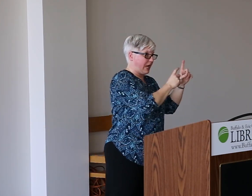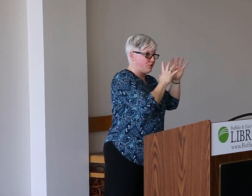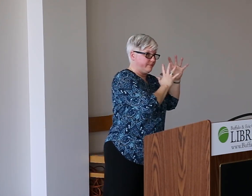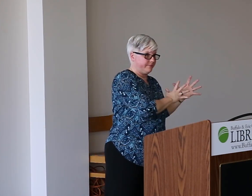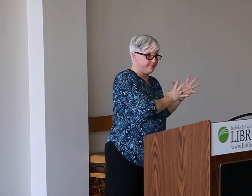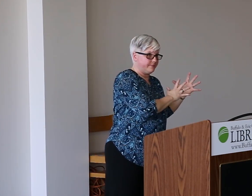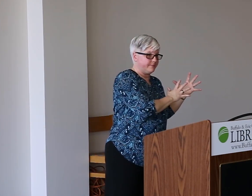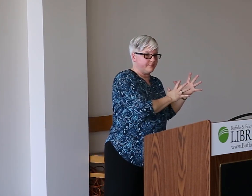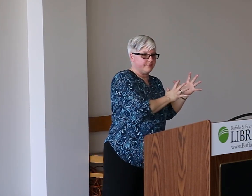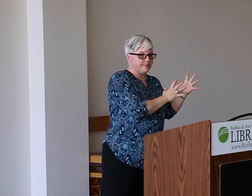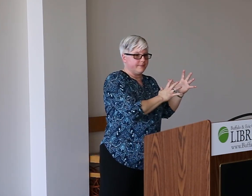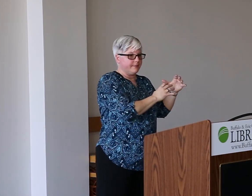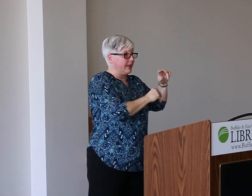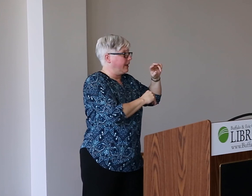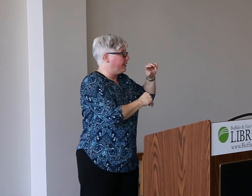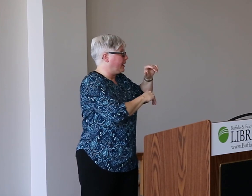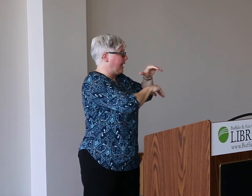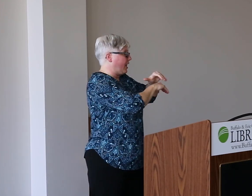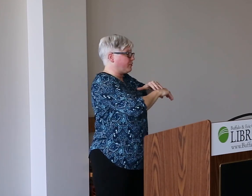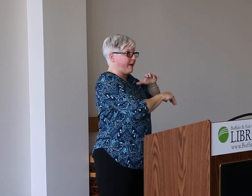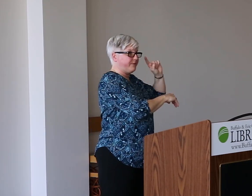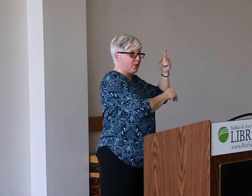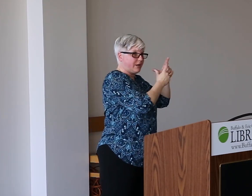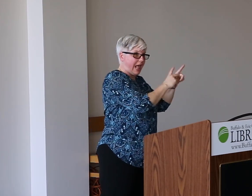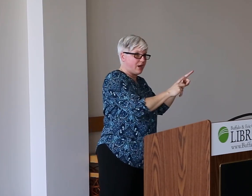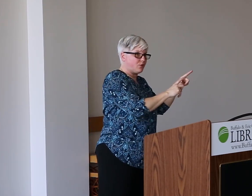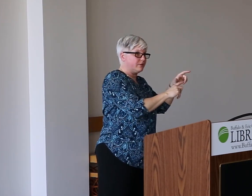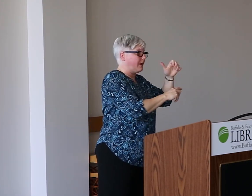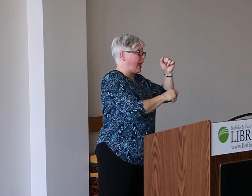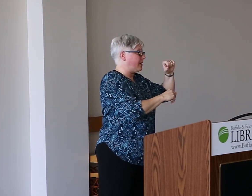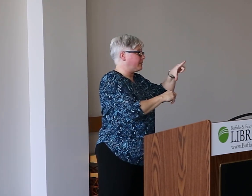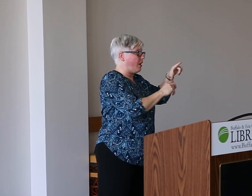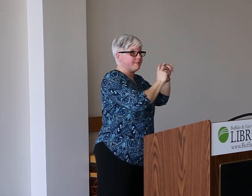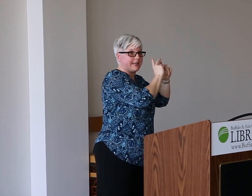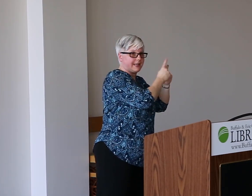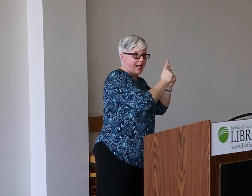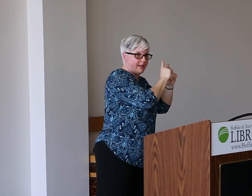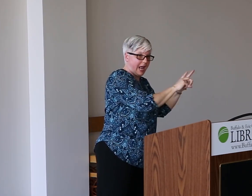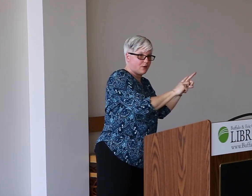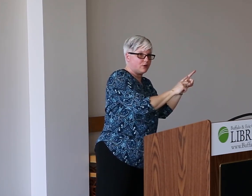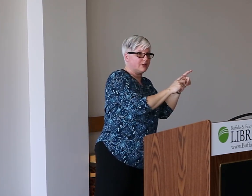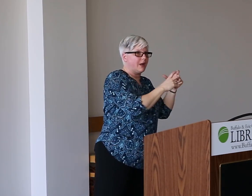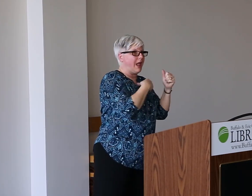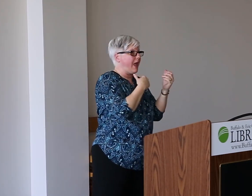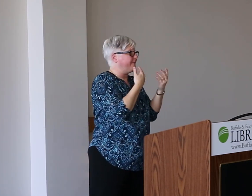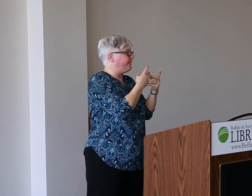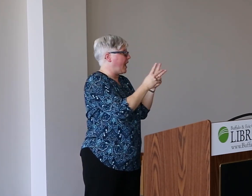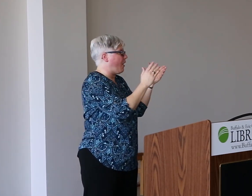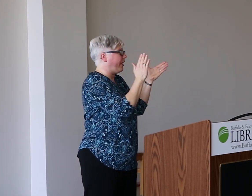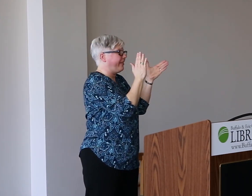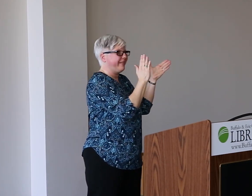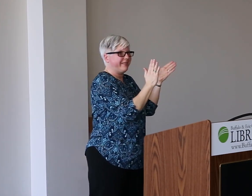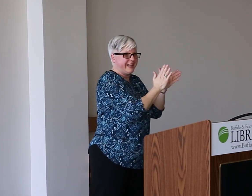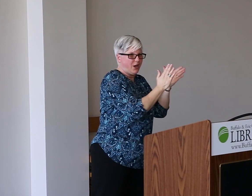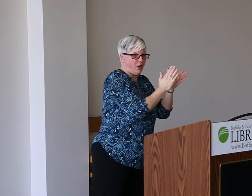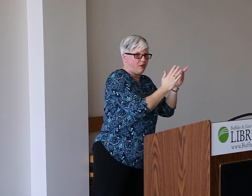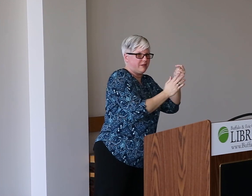I have an oral education. English is my first language. ASL is my second language.